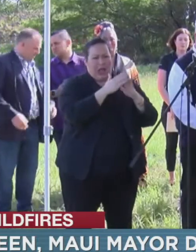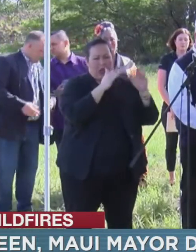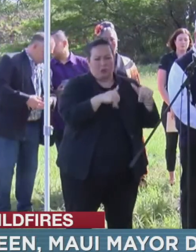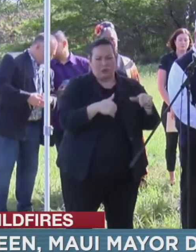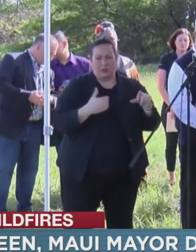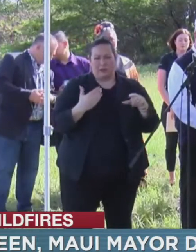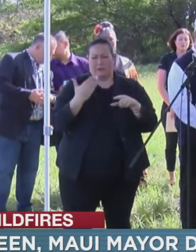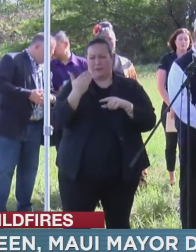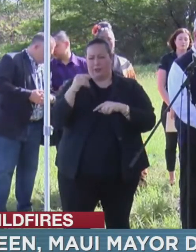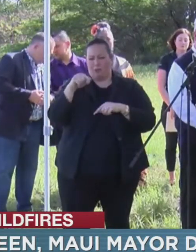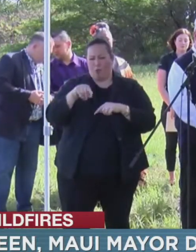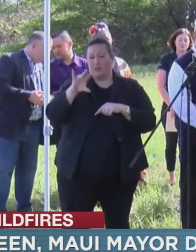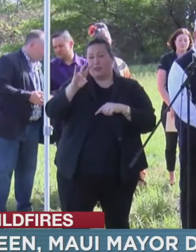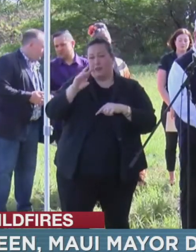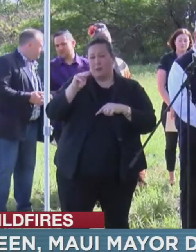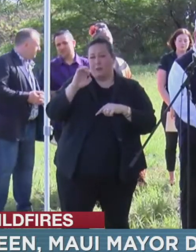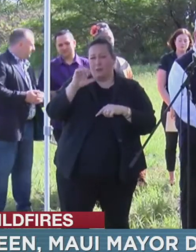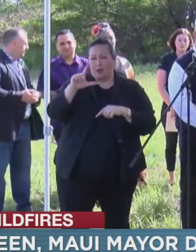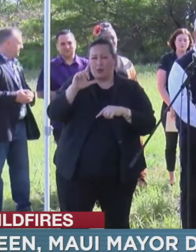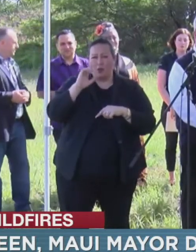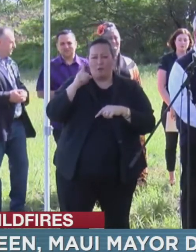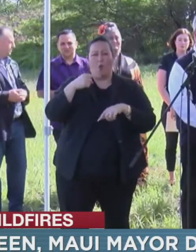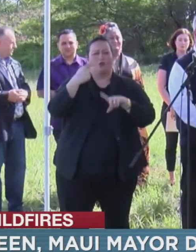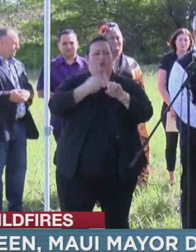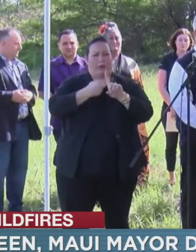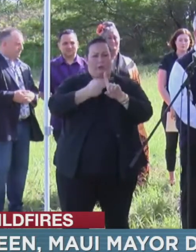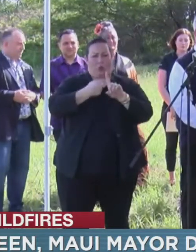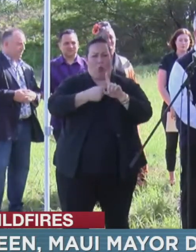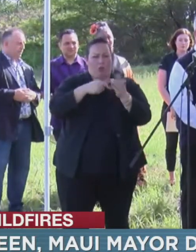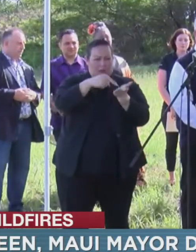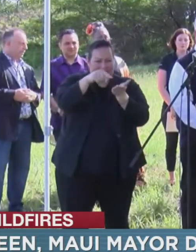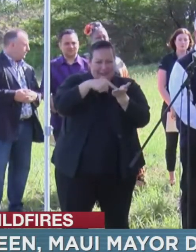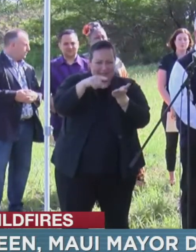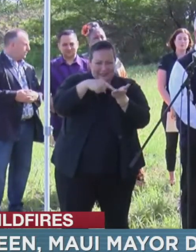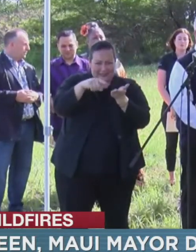million has been provided in rental assistance to